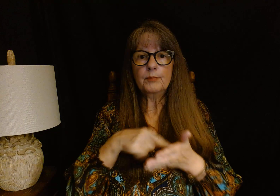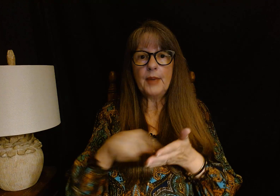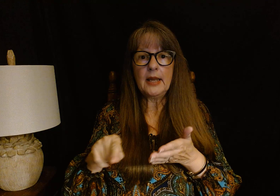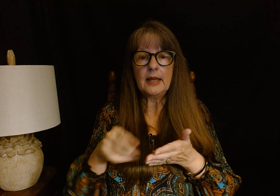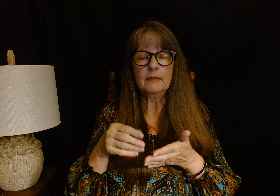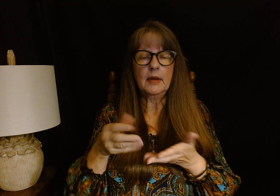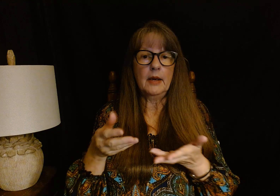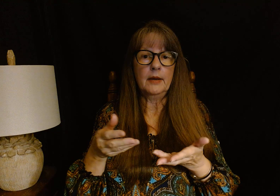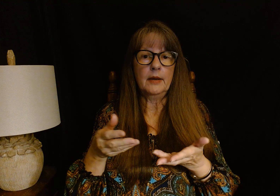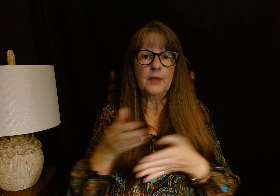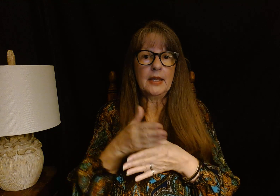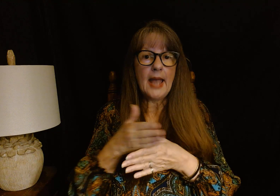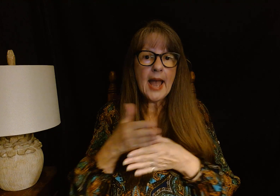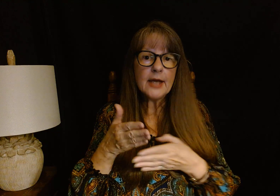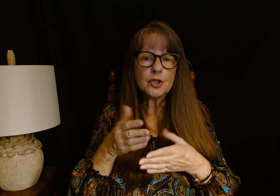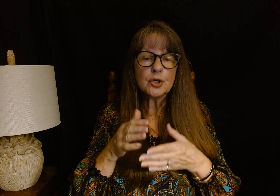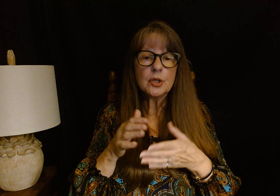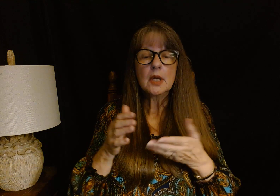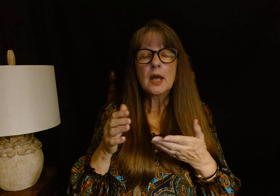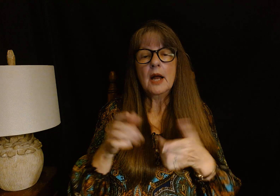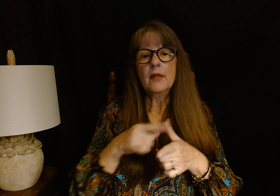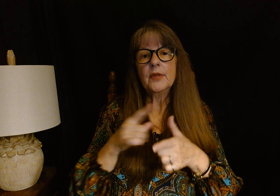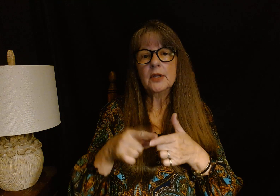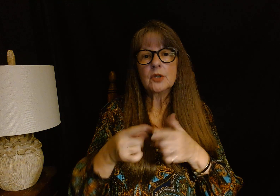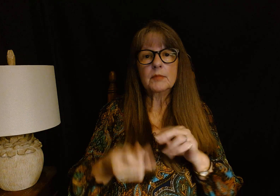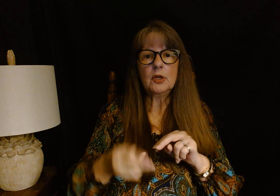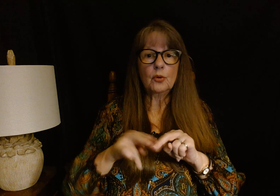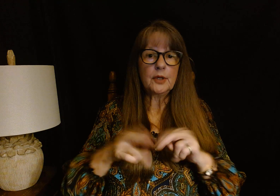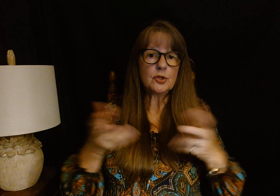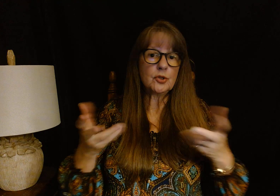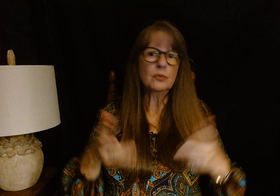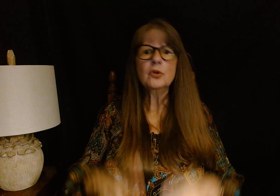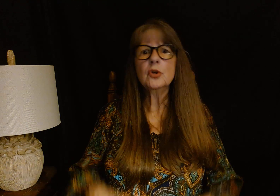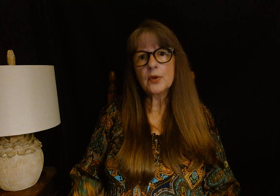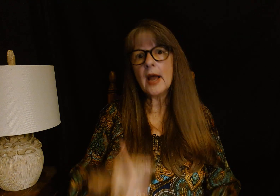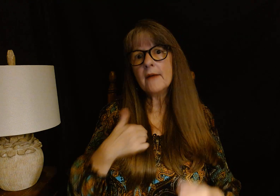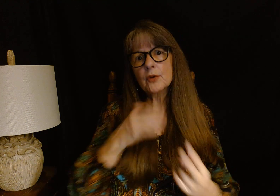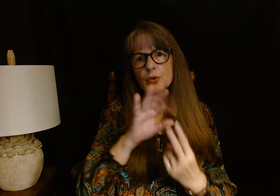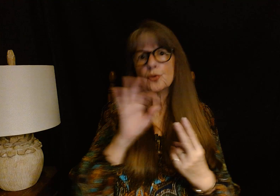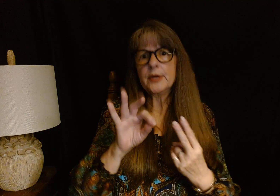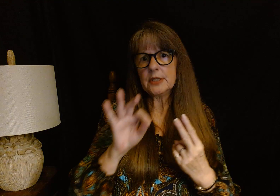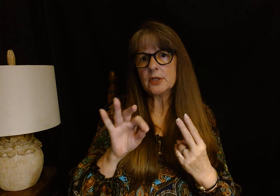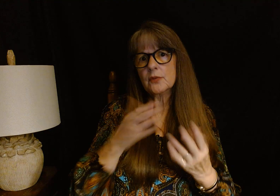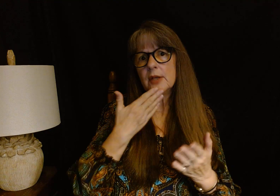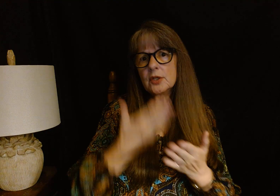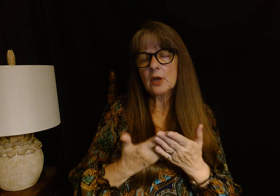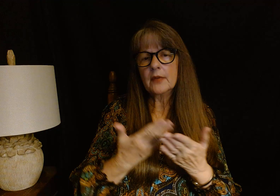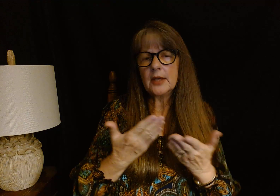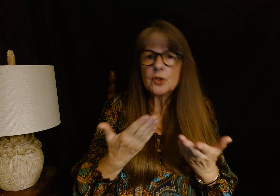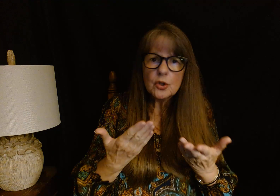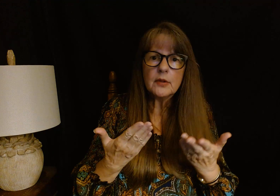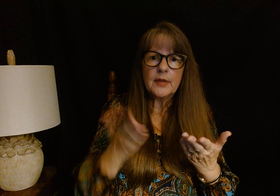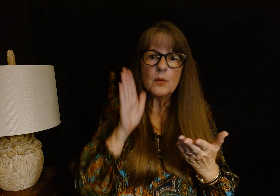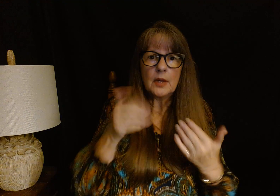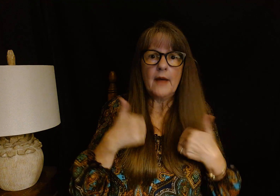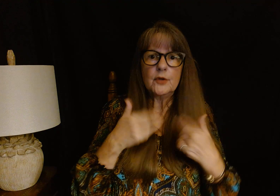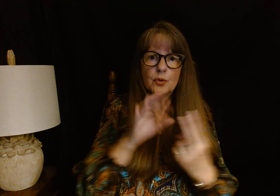pay in cash, and then it's going to be increased too. They'll have those choices. So that's good that they will have the